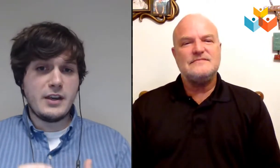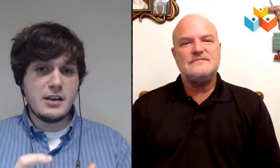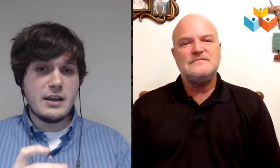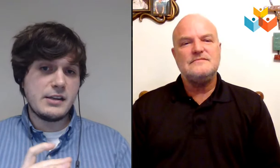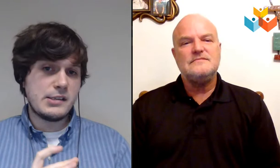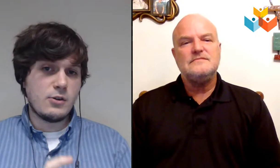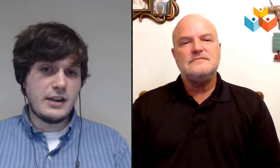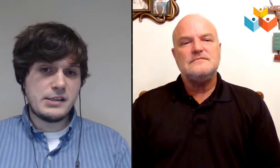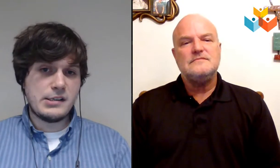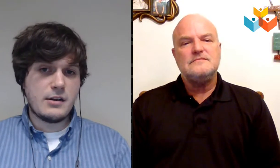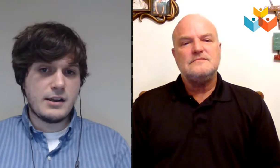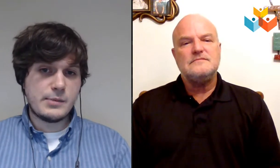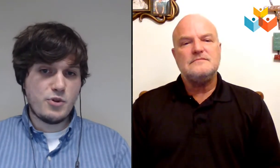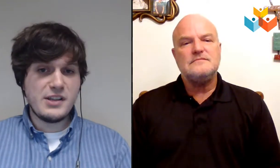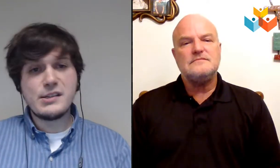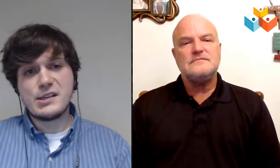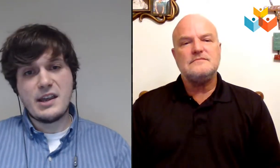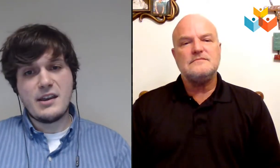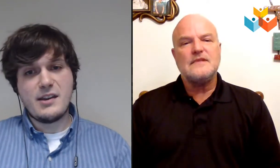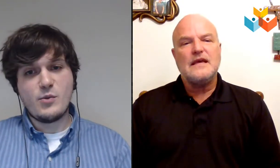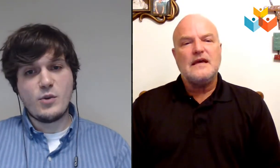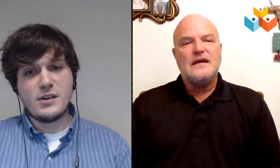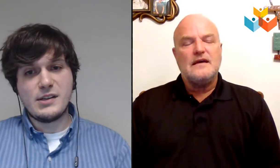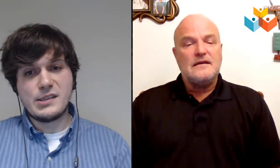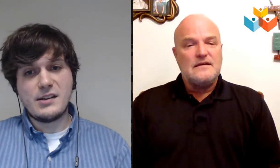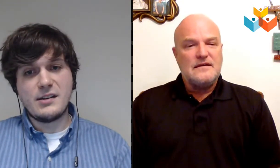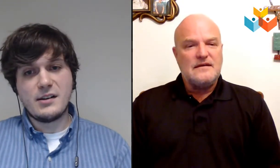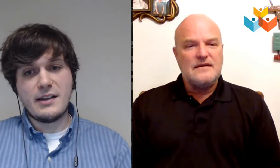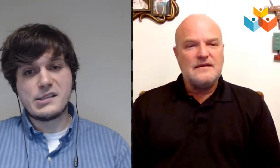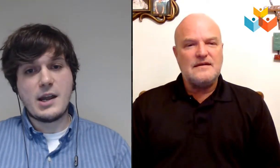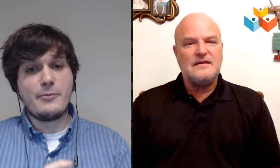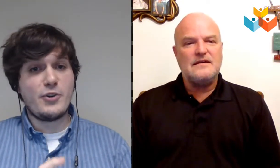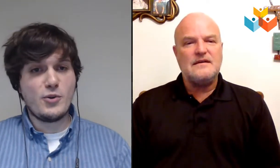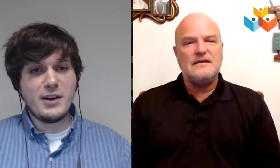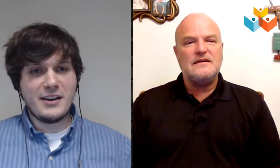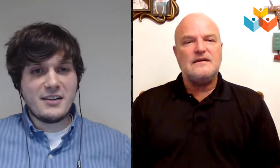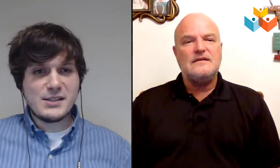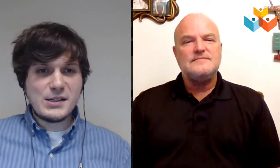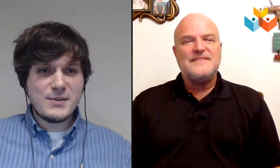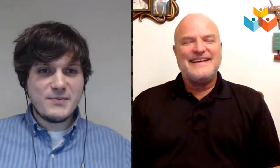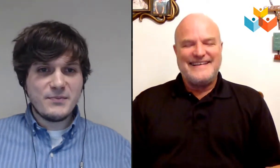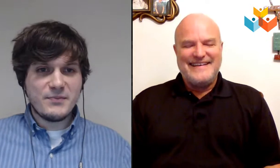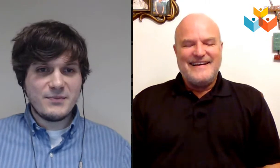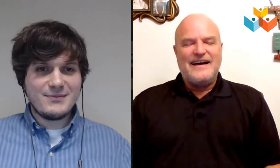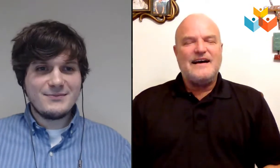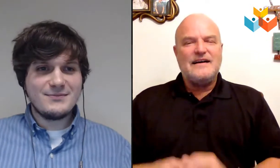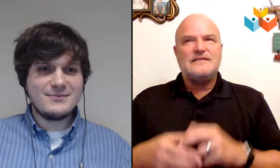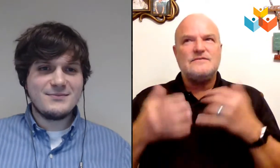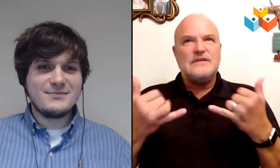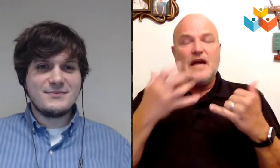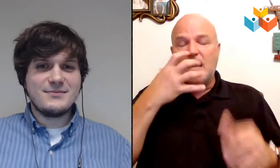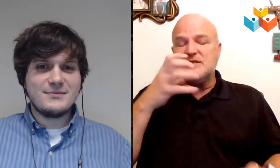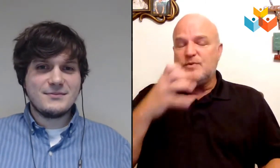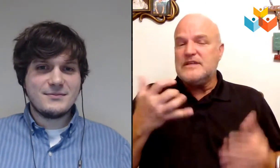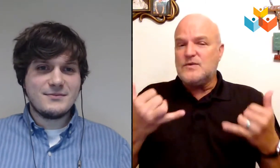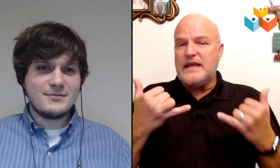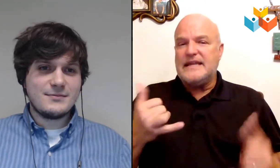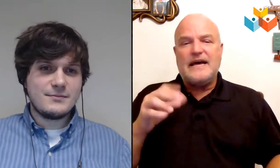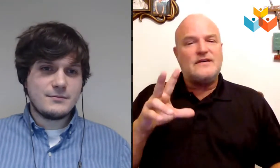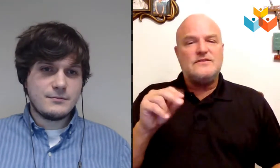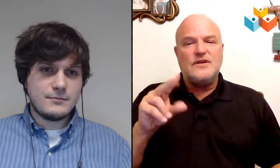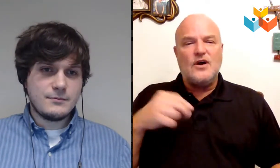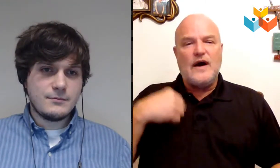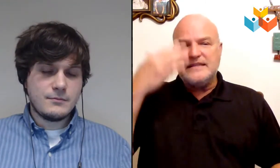Do you know of any ASL classes in Hot Springs? And what is the class time for your Monday classes? In Hot Springs